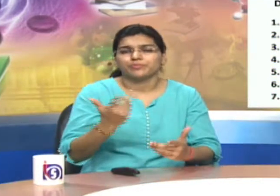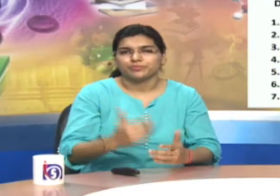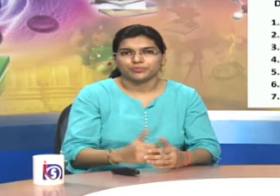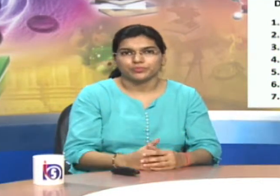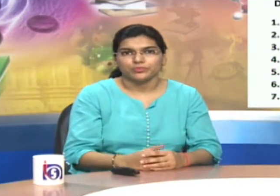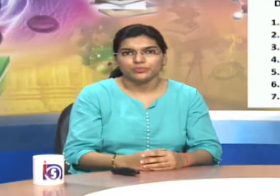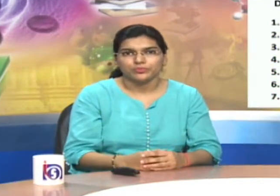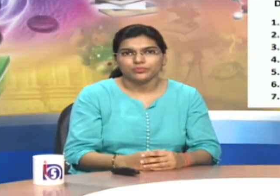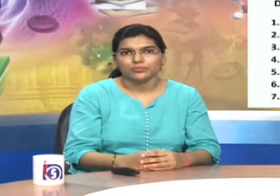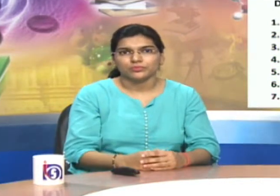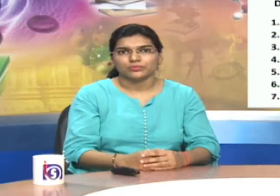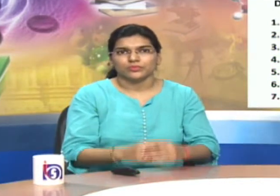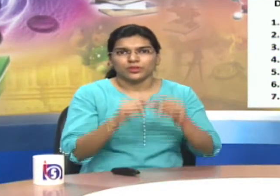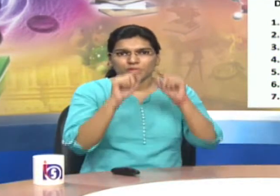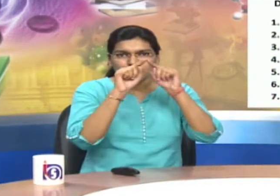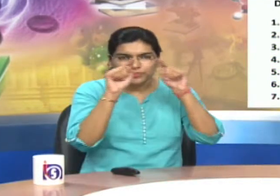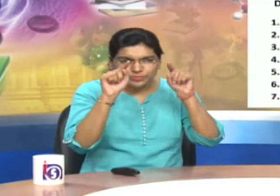Fifth word is